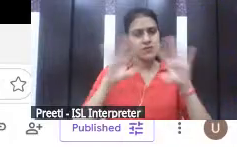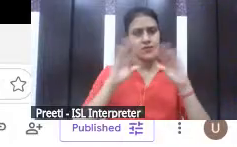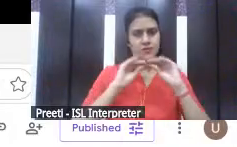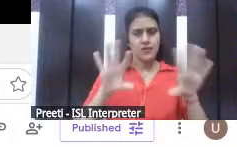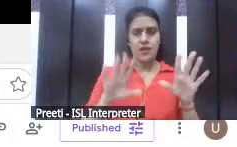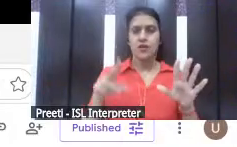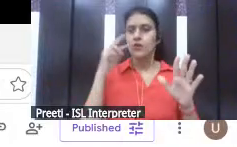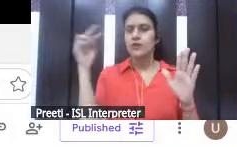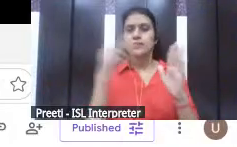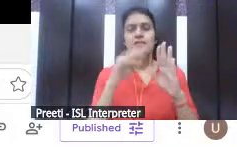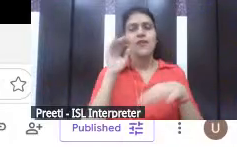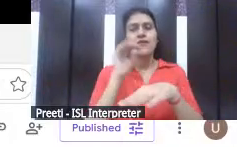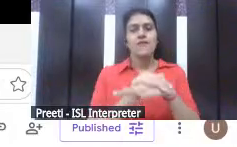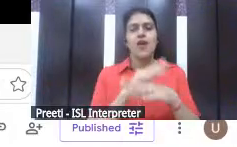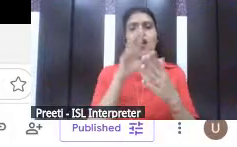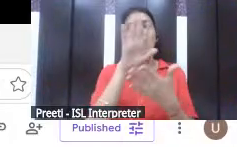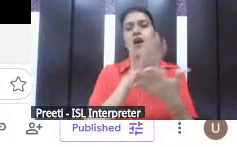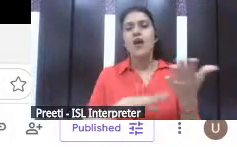easily find